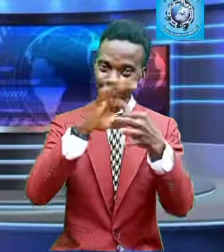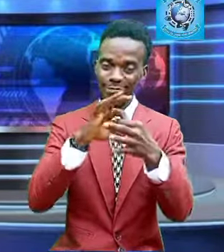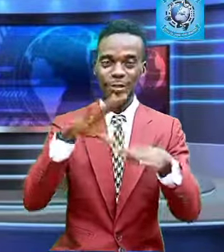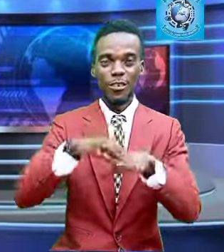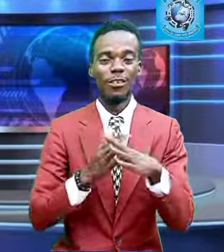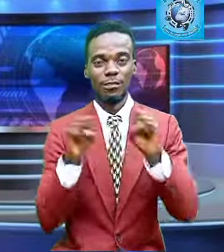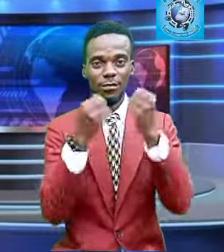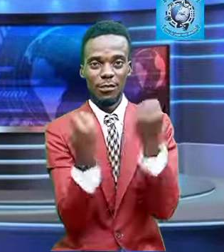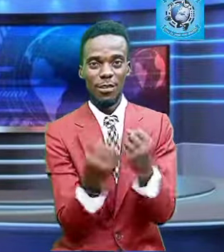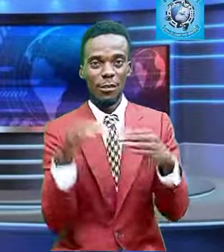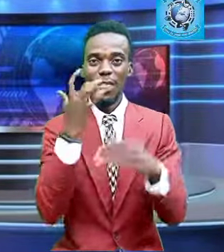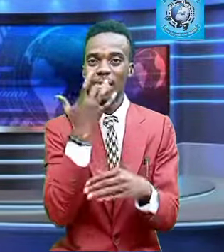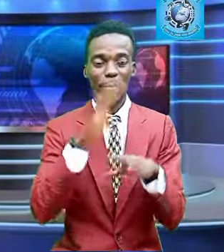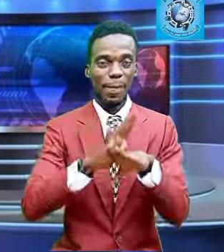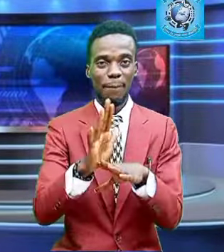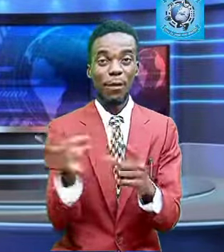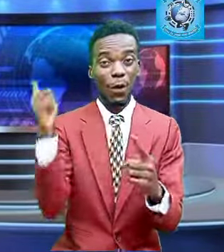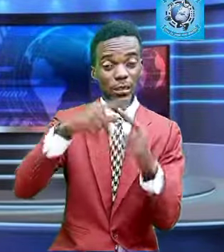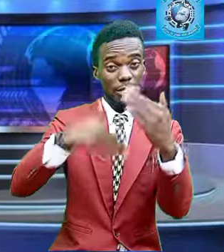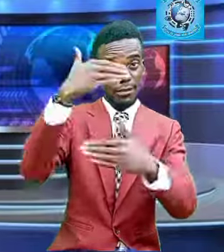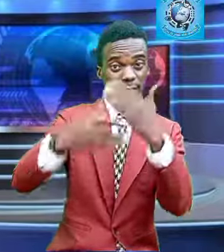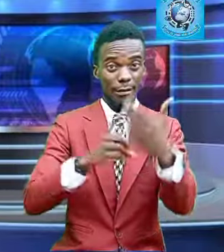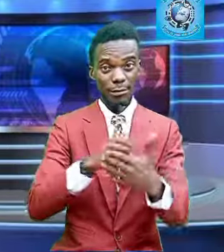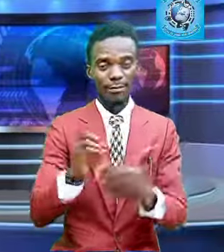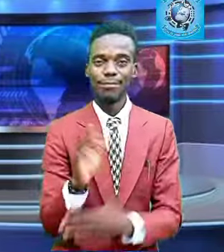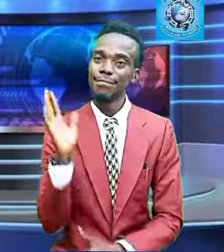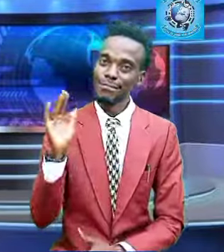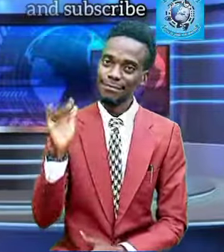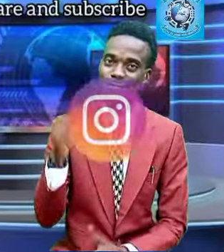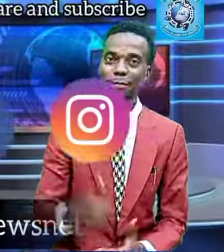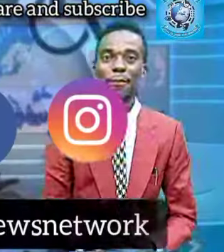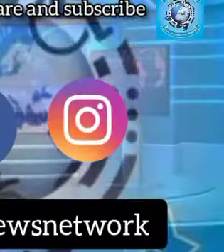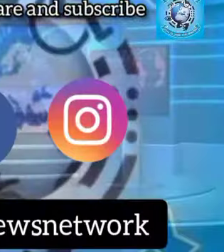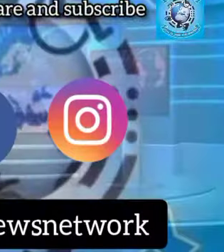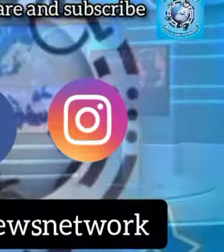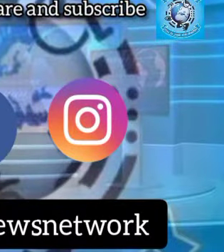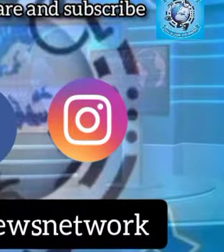our social media handles on your screen. Until next week. Bye.